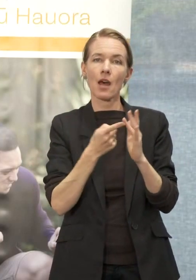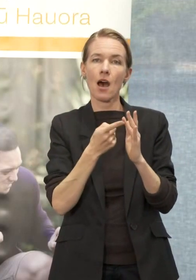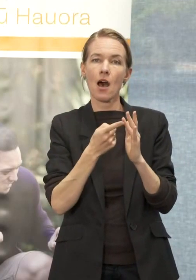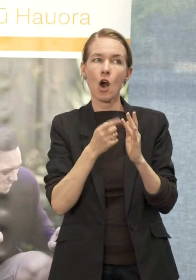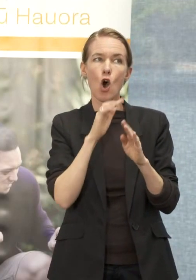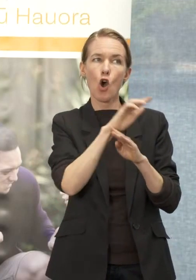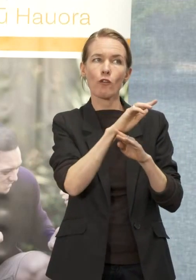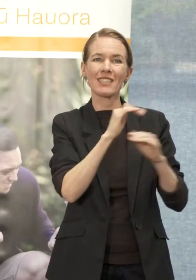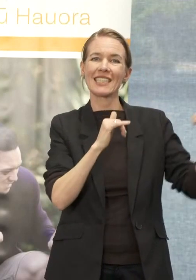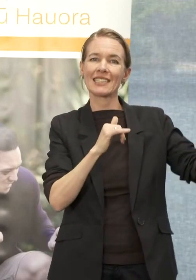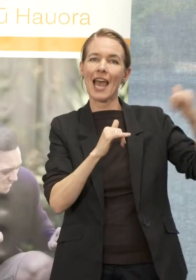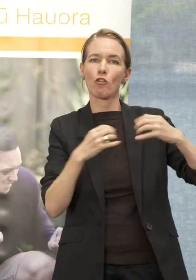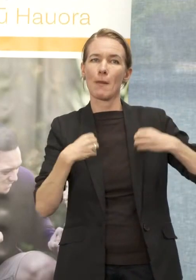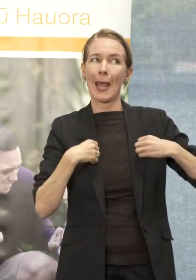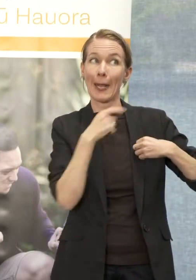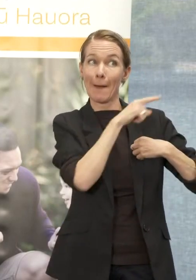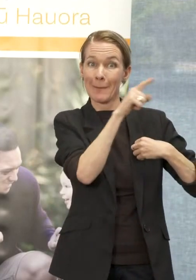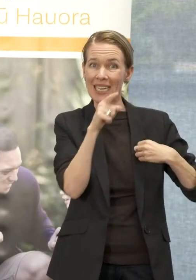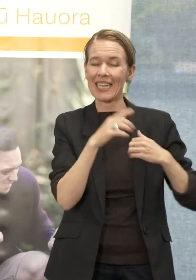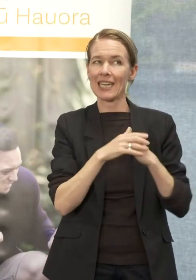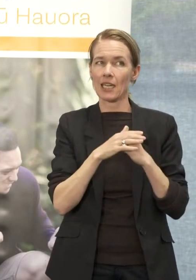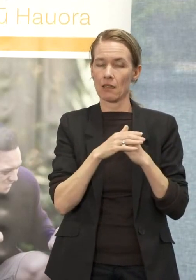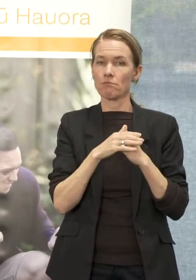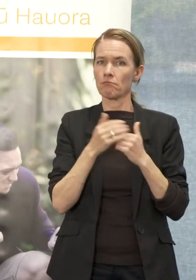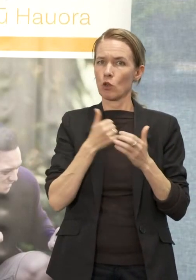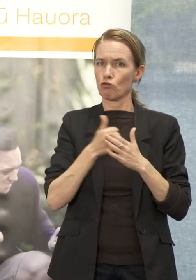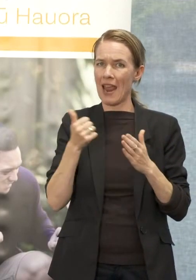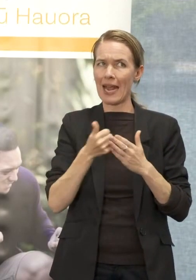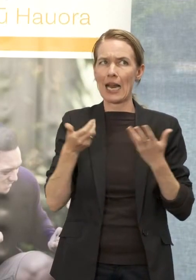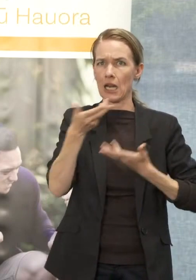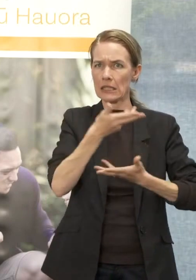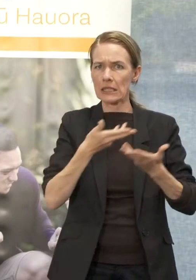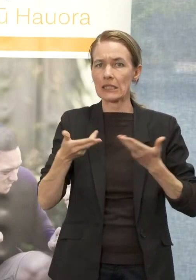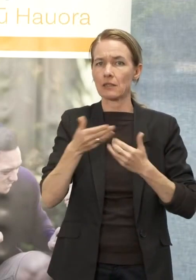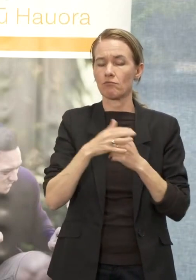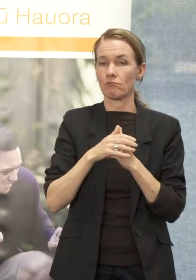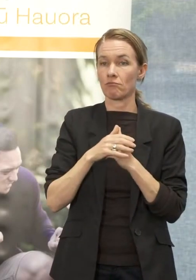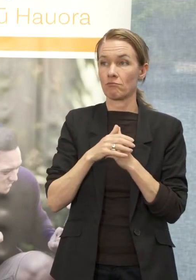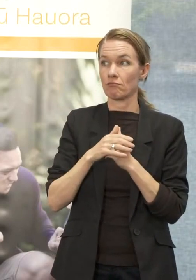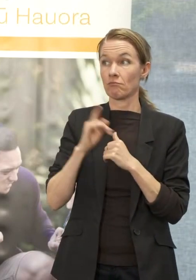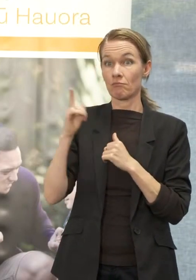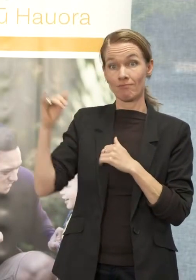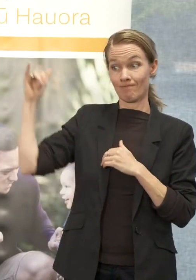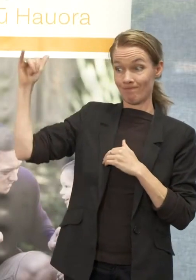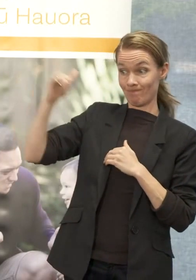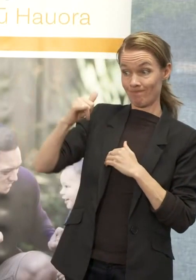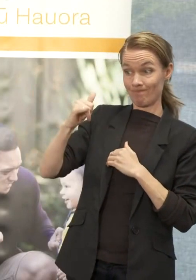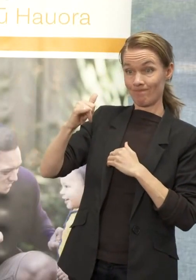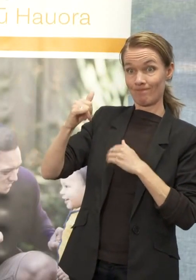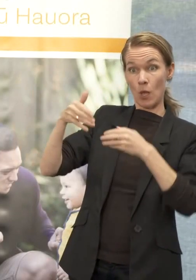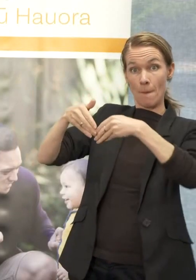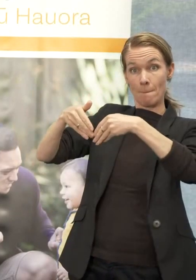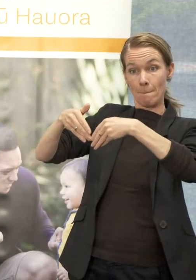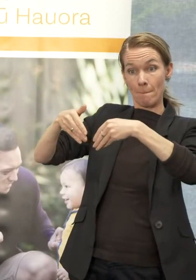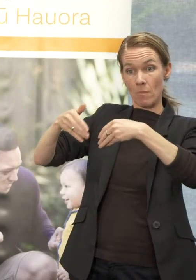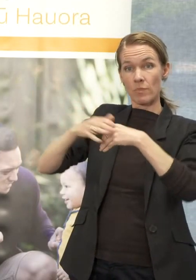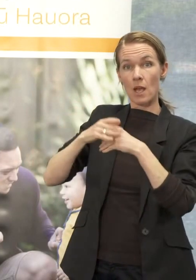began. What the air border order does is that puts it into an